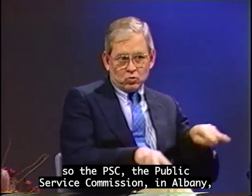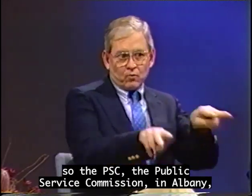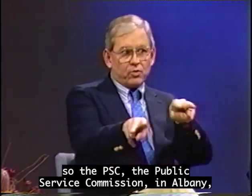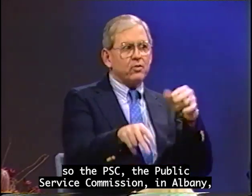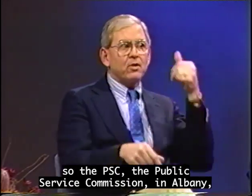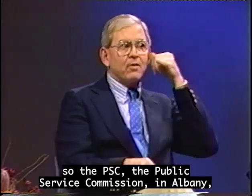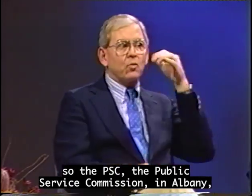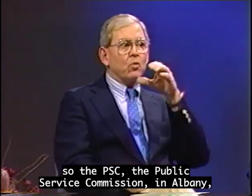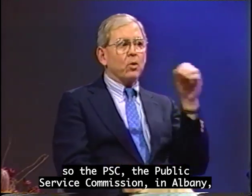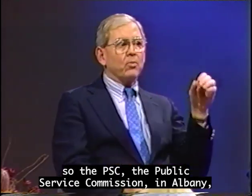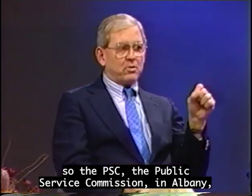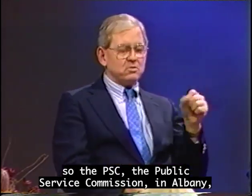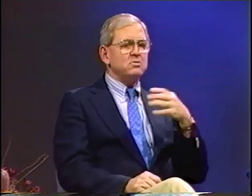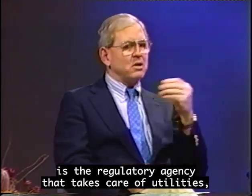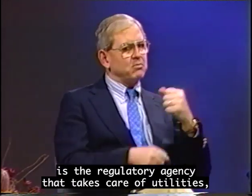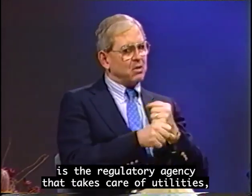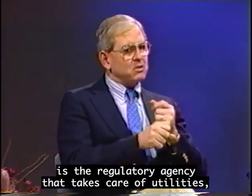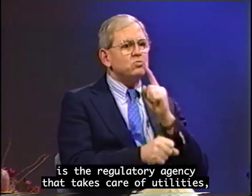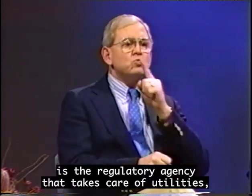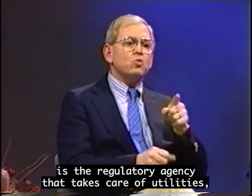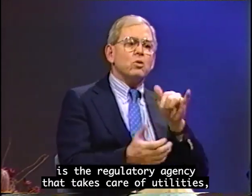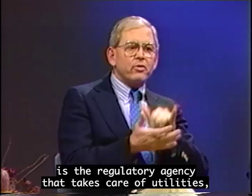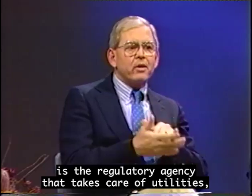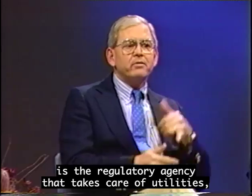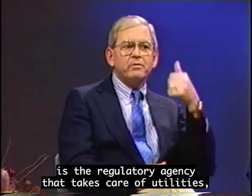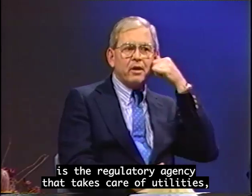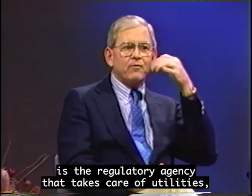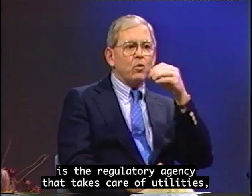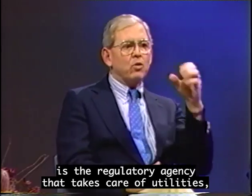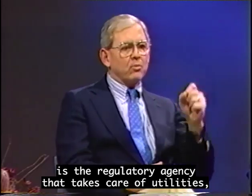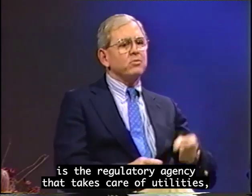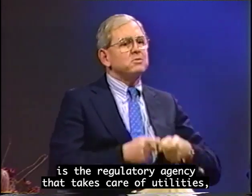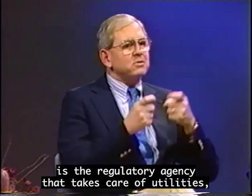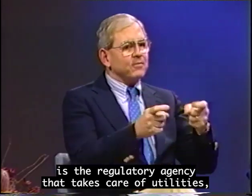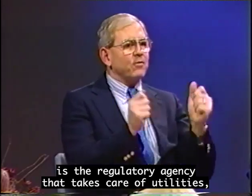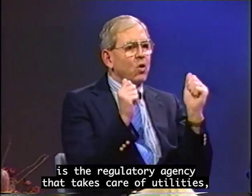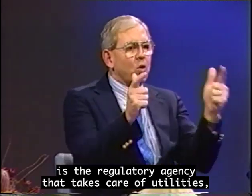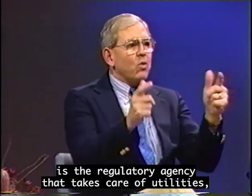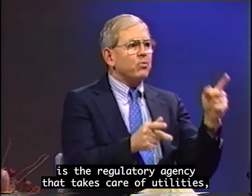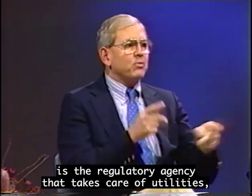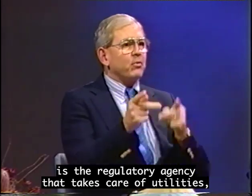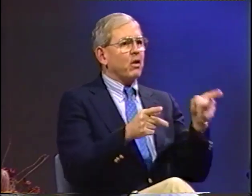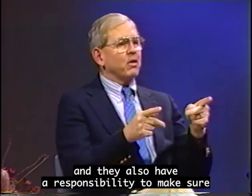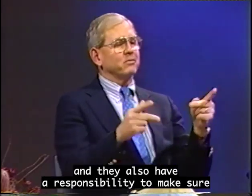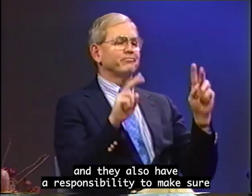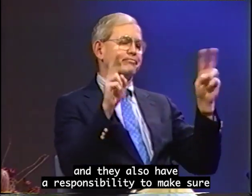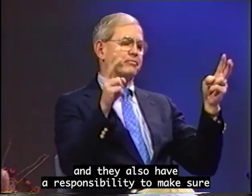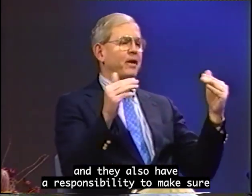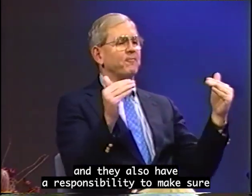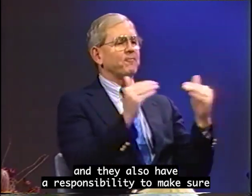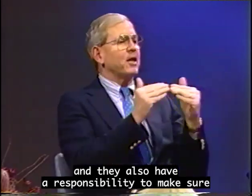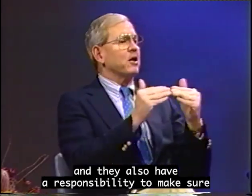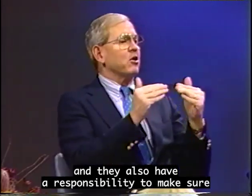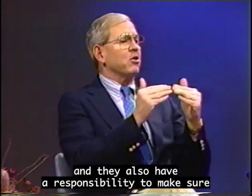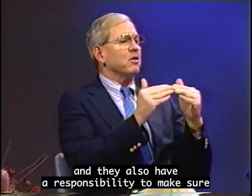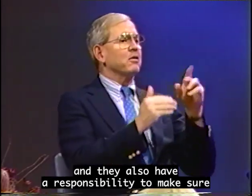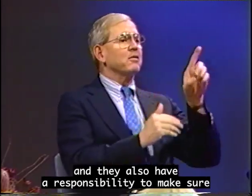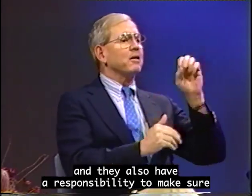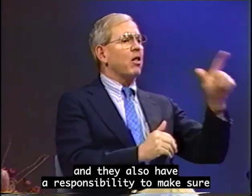Service Commission in Albany, is the regulatory agency that takes care of utilities. And they also have a responsibility to